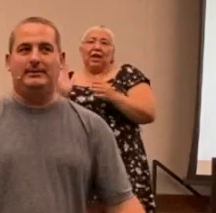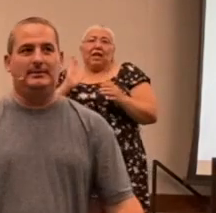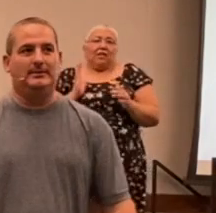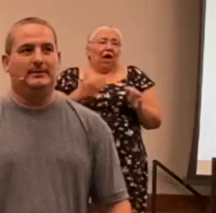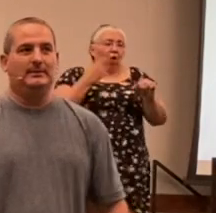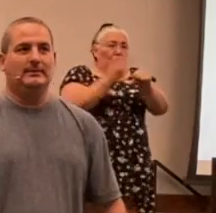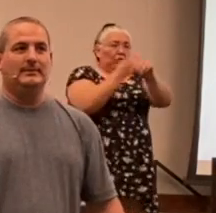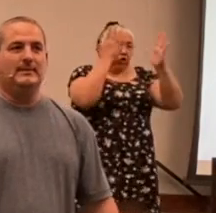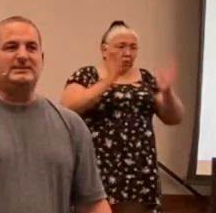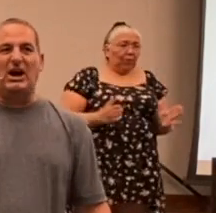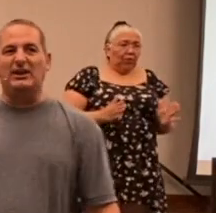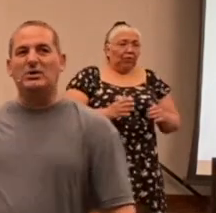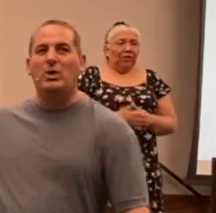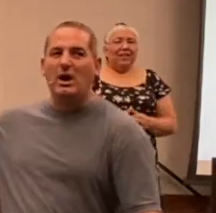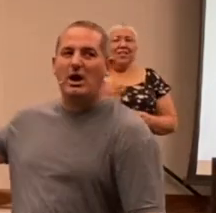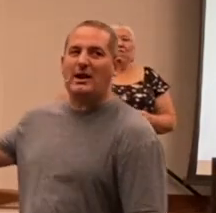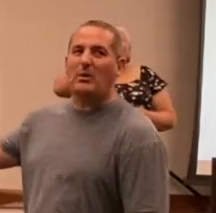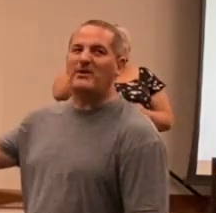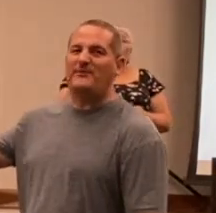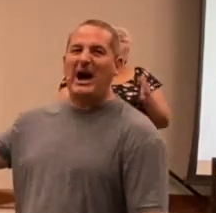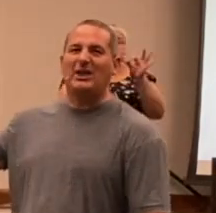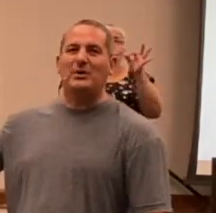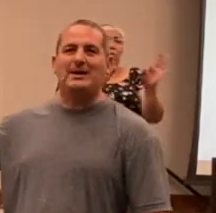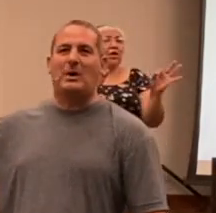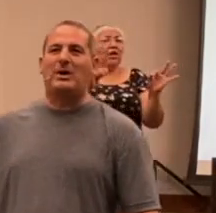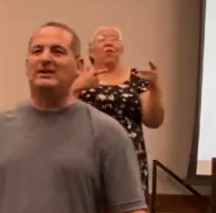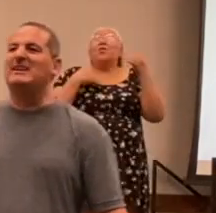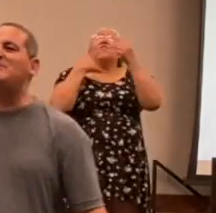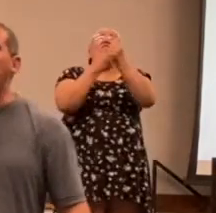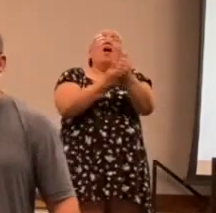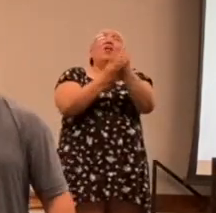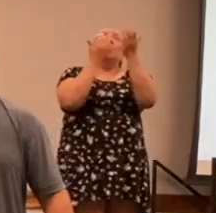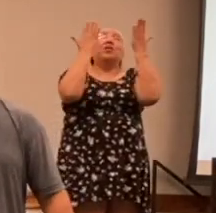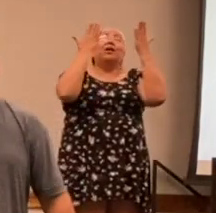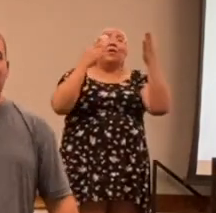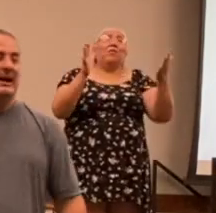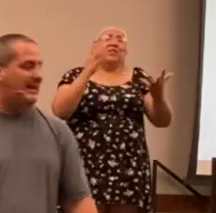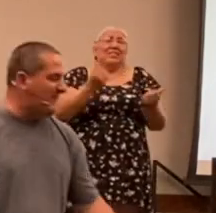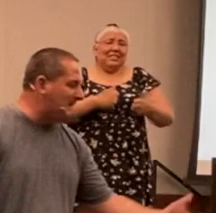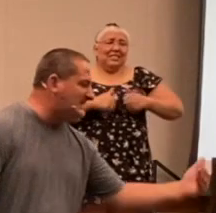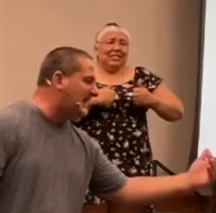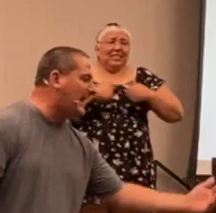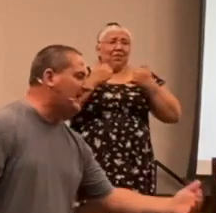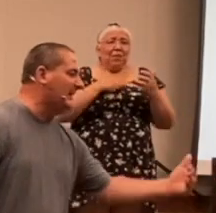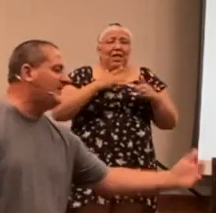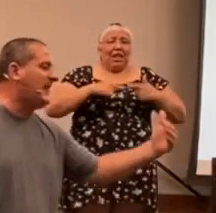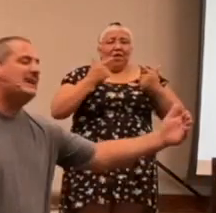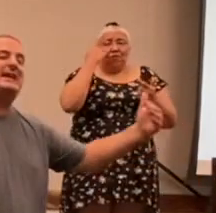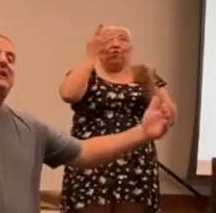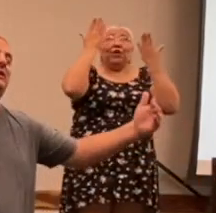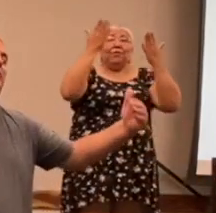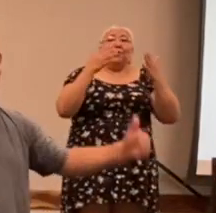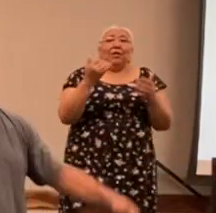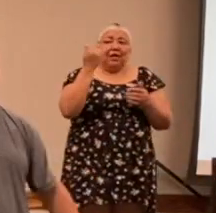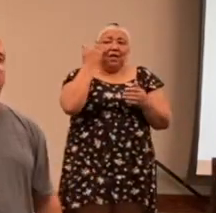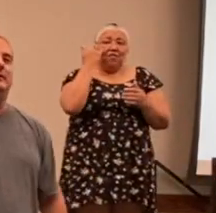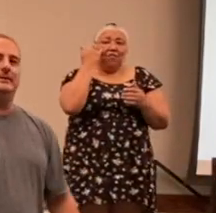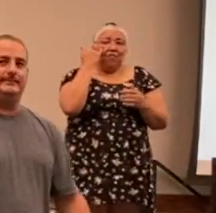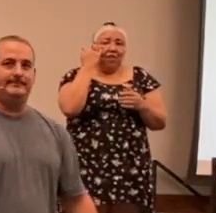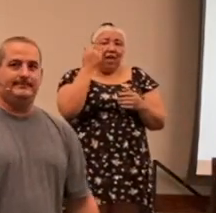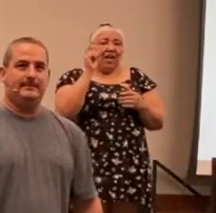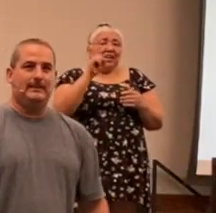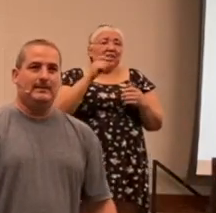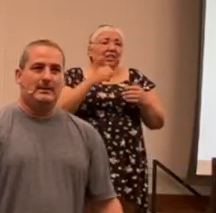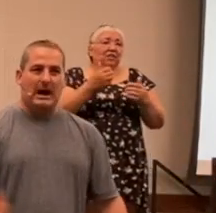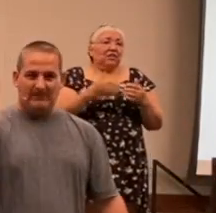shepherd. It's all in the word. I want to follow him. I want to live my life for him. And if that means I got to love guys like Leroy, I'll do it.